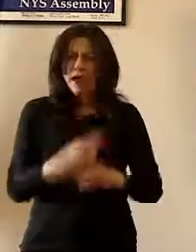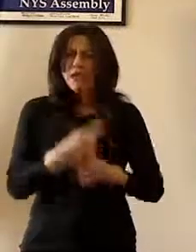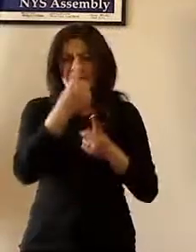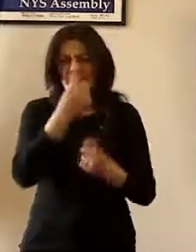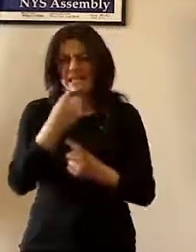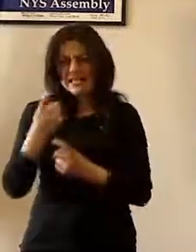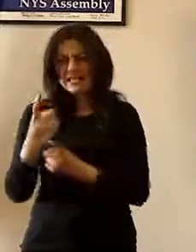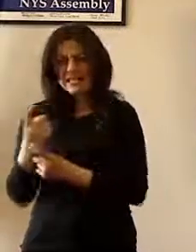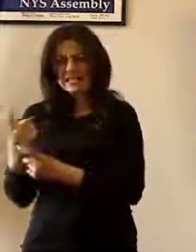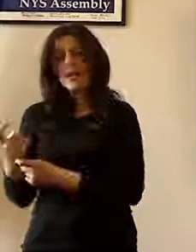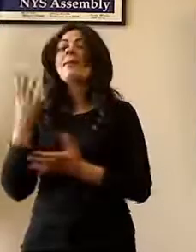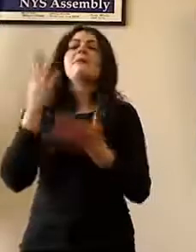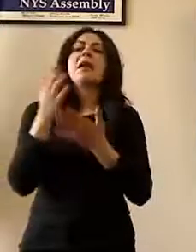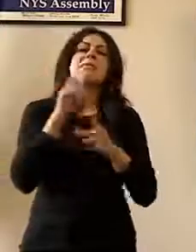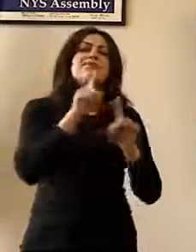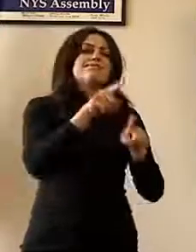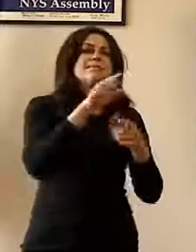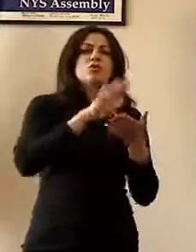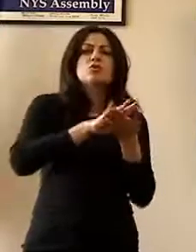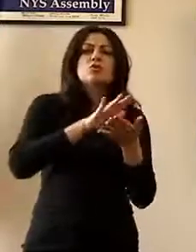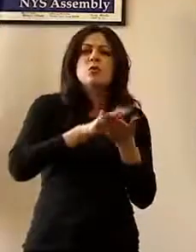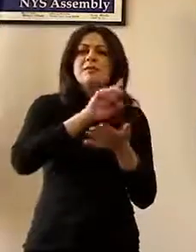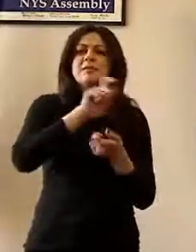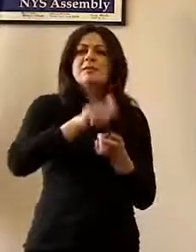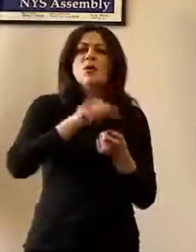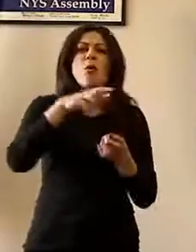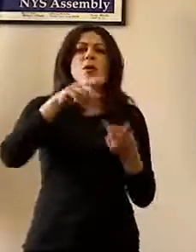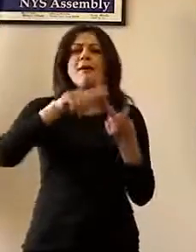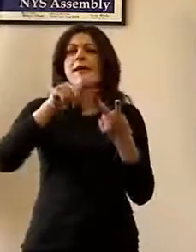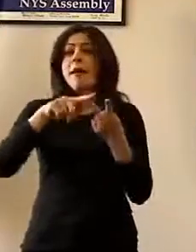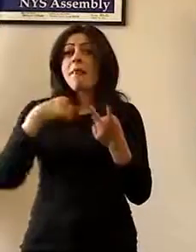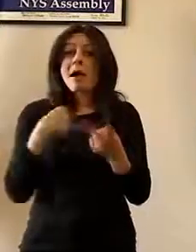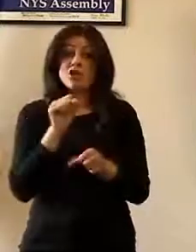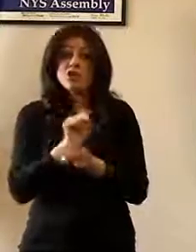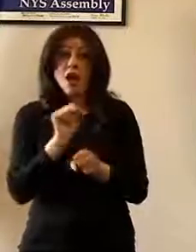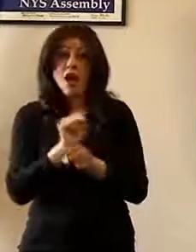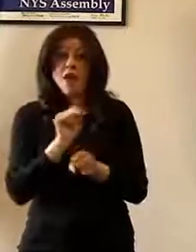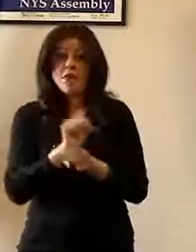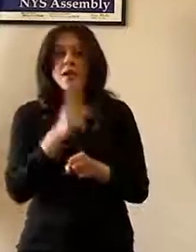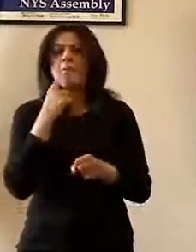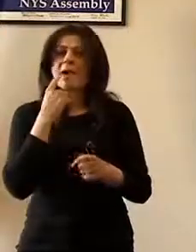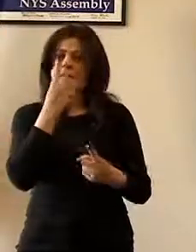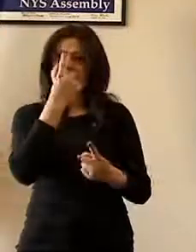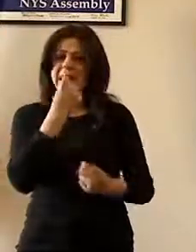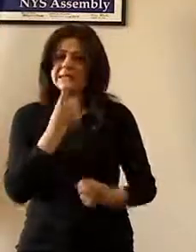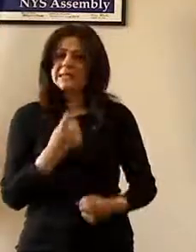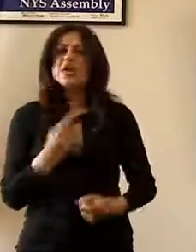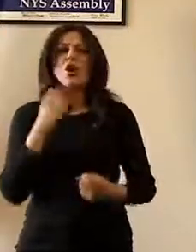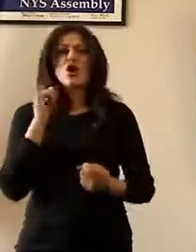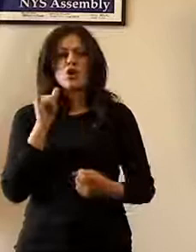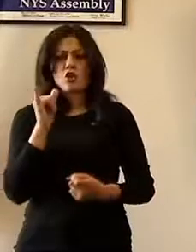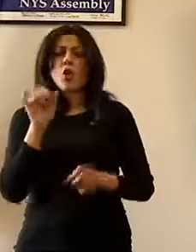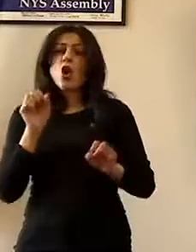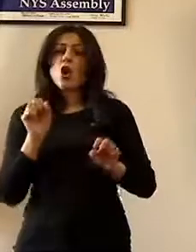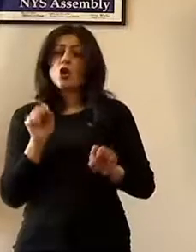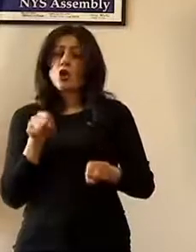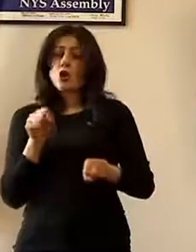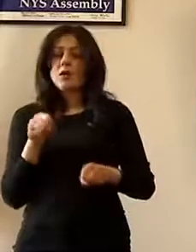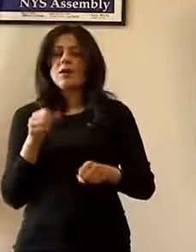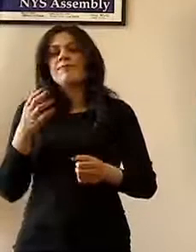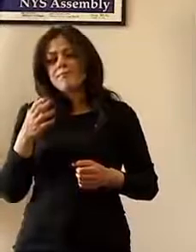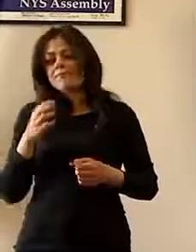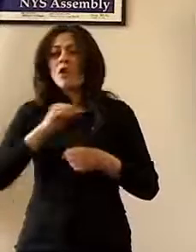because they attend a specific school or is part of their job, they can become colonized, meaning there's the